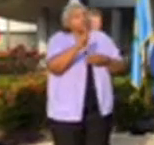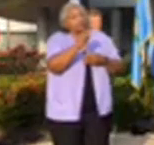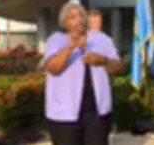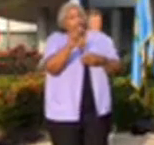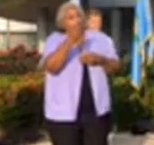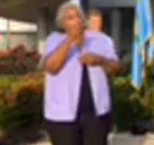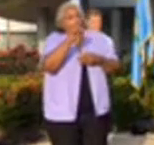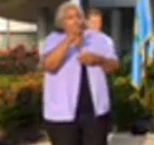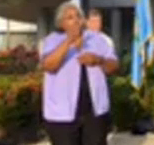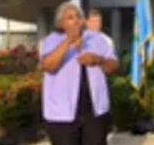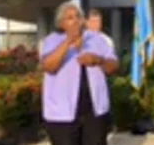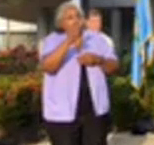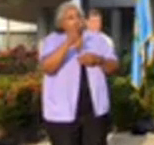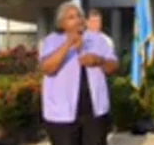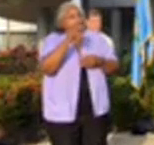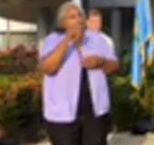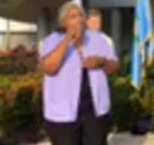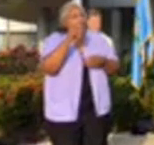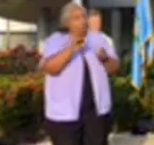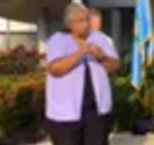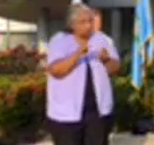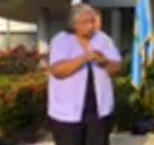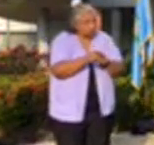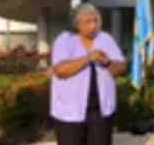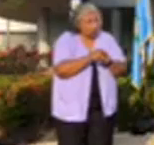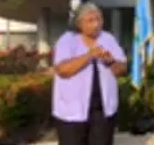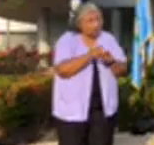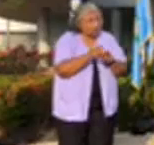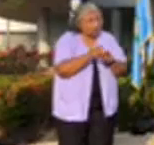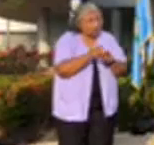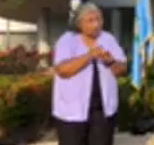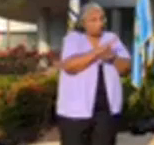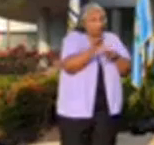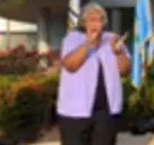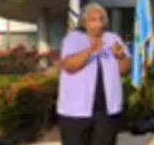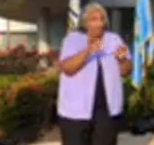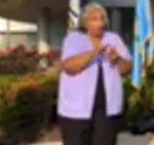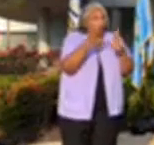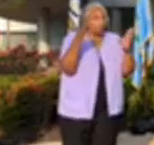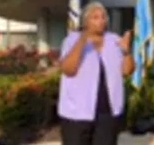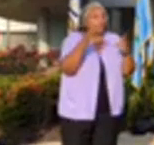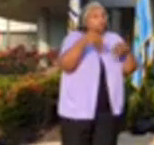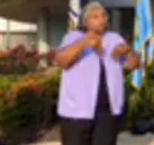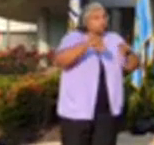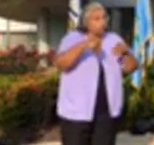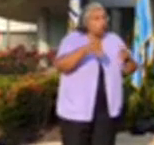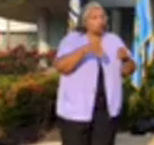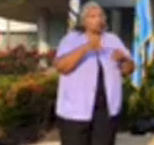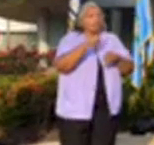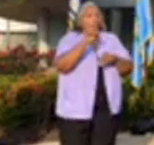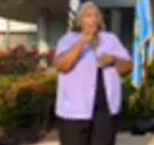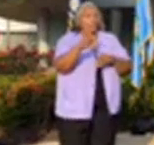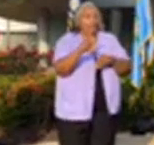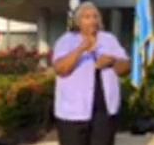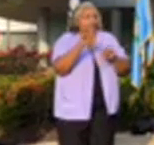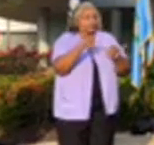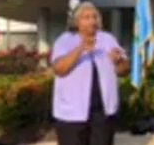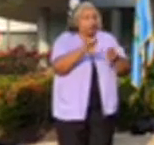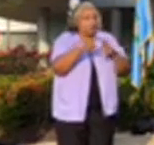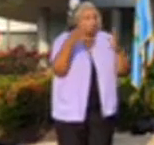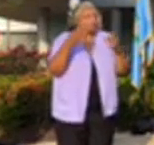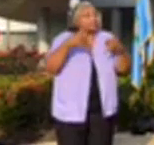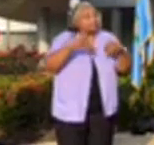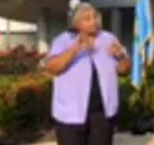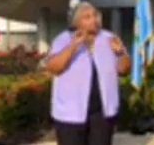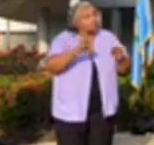And as everyone said, essential businesses will remain open. Stores, banks, pharmacies, you will still be able